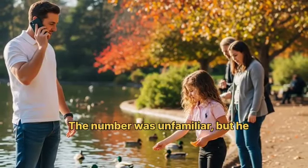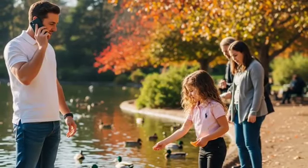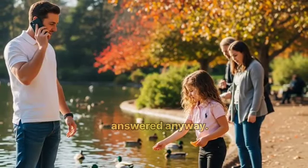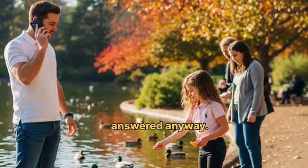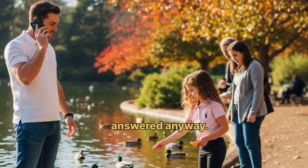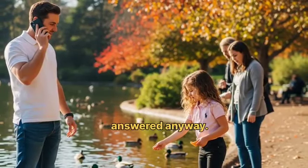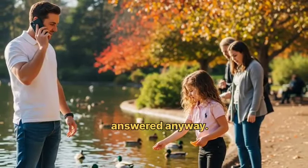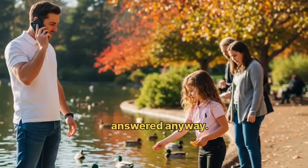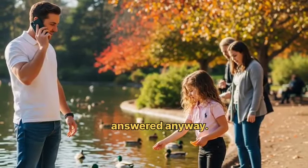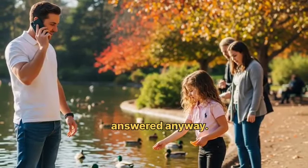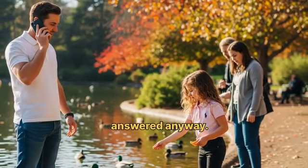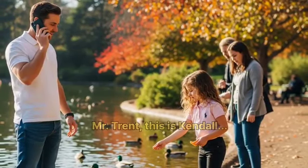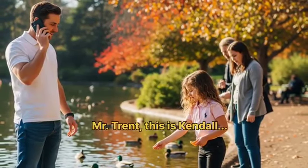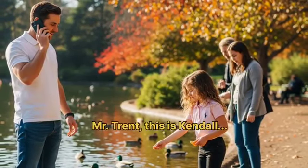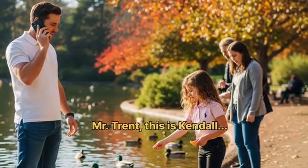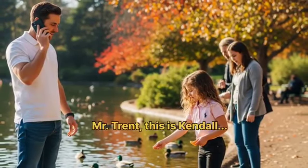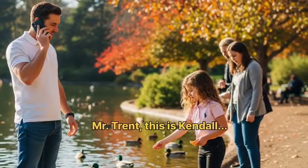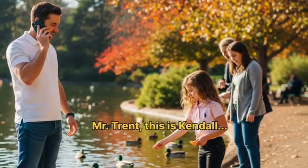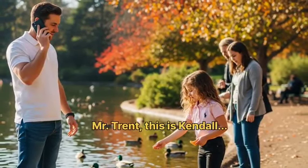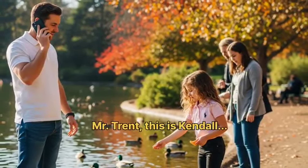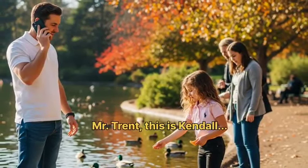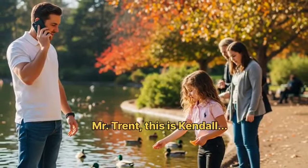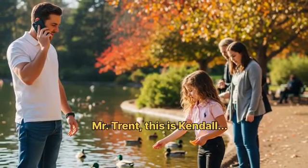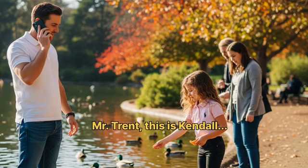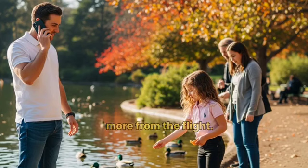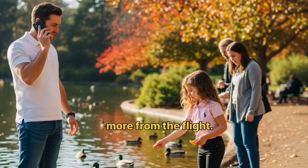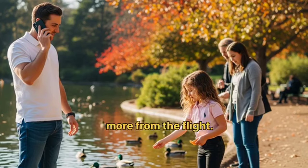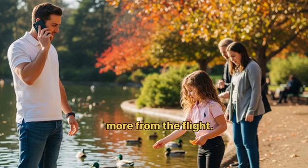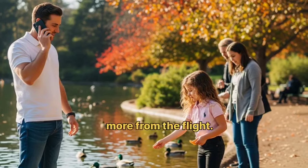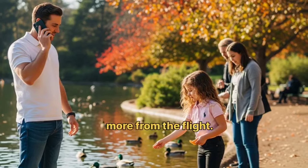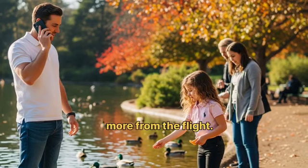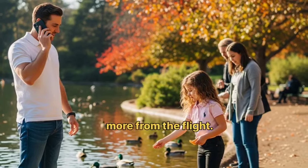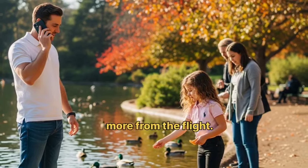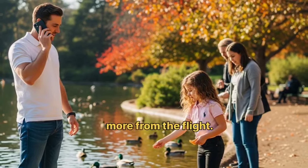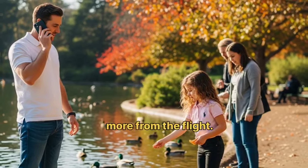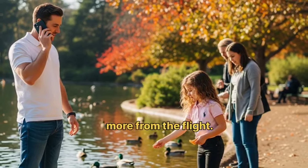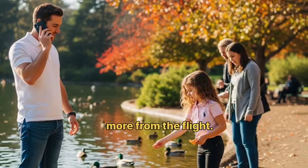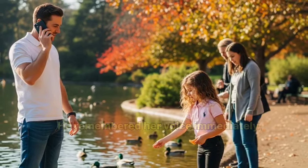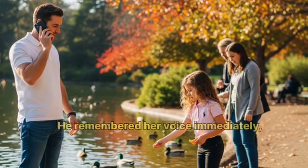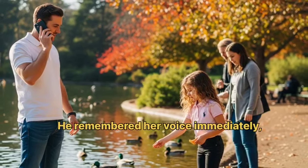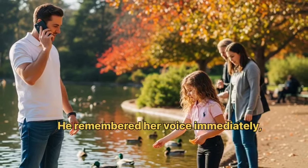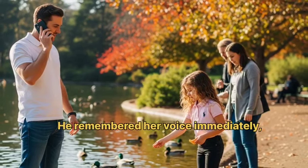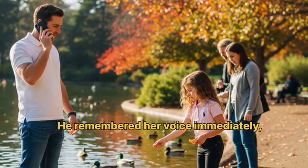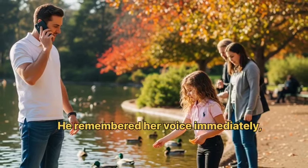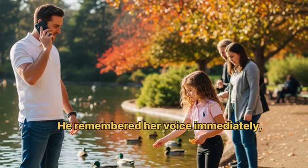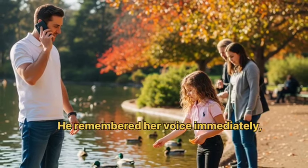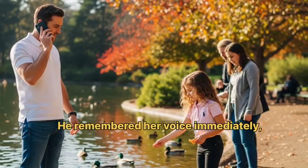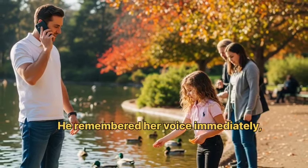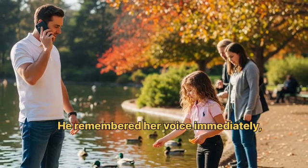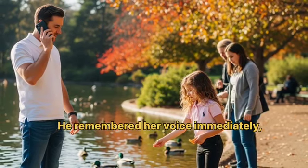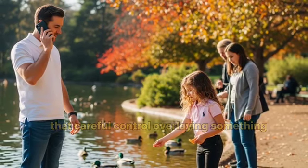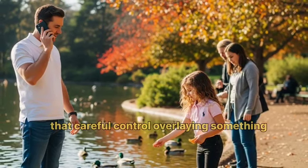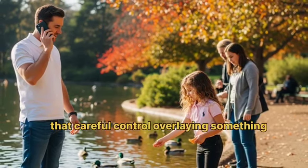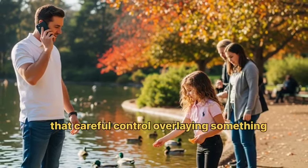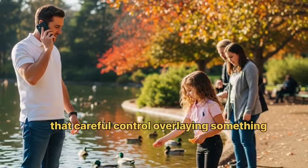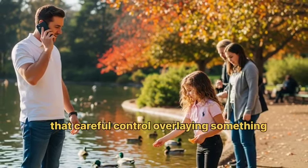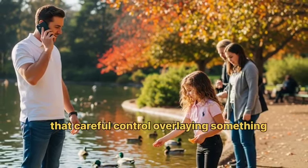anyway. "Mr. Trent, this is Kendall Moore from the flight." He remembered her voice immediately, that careful